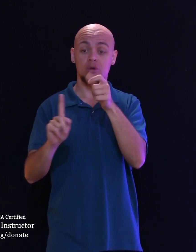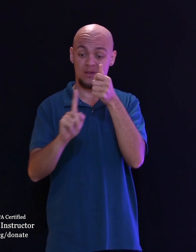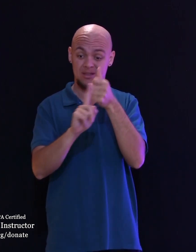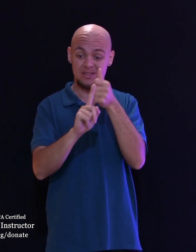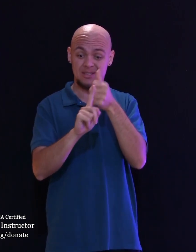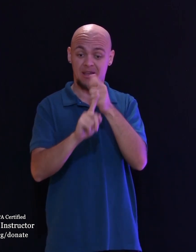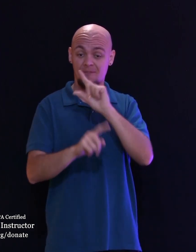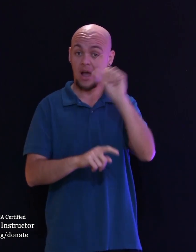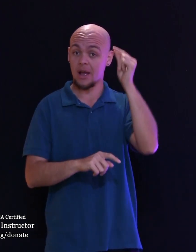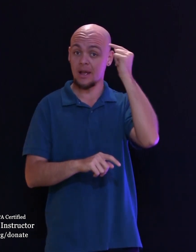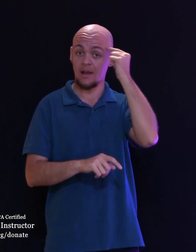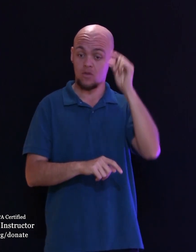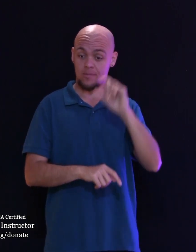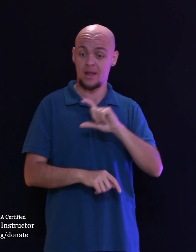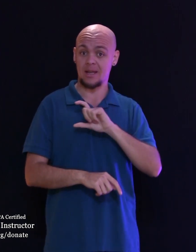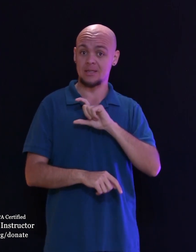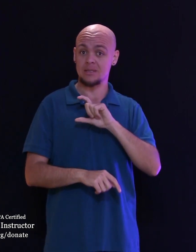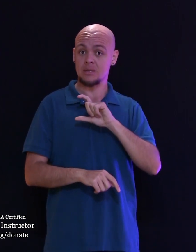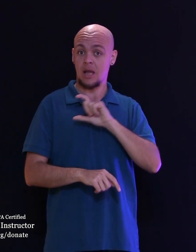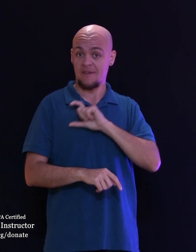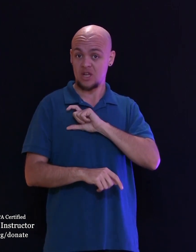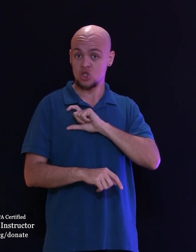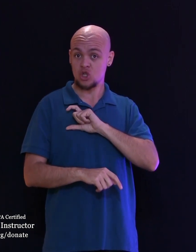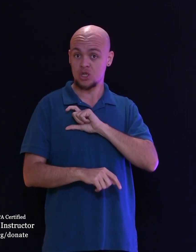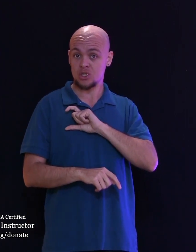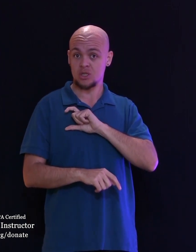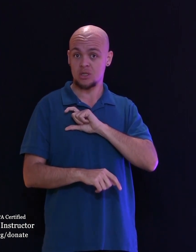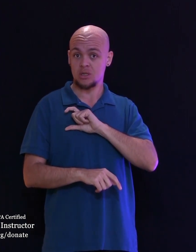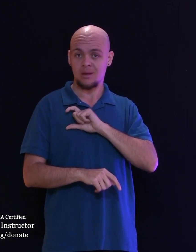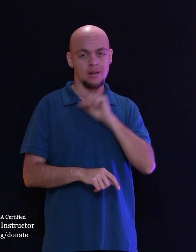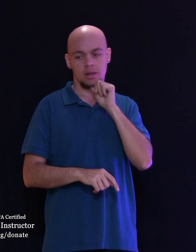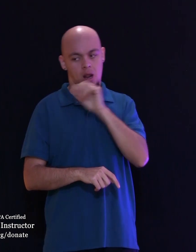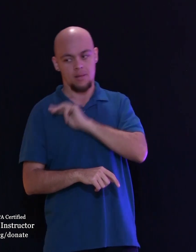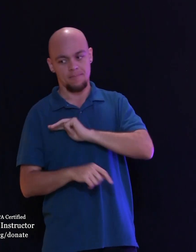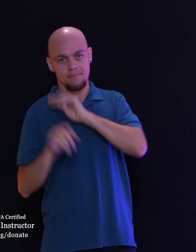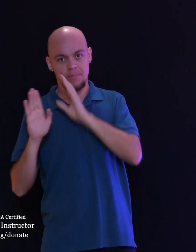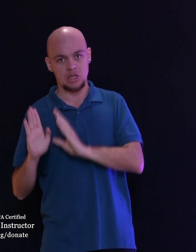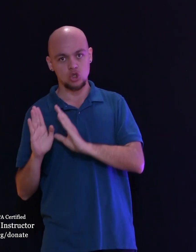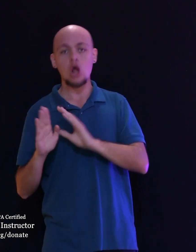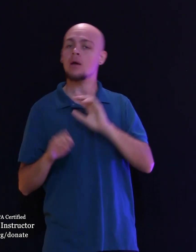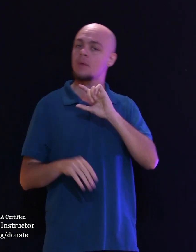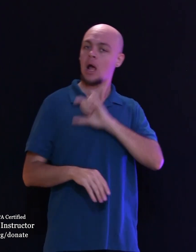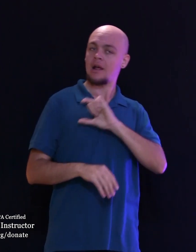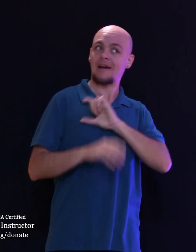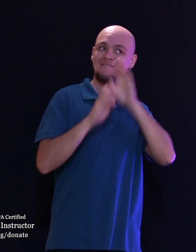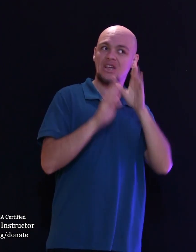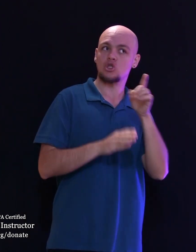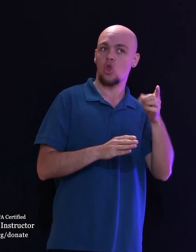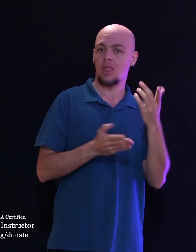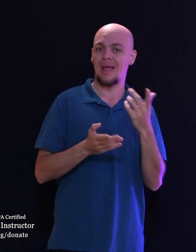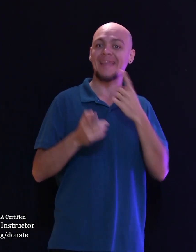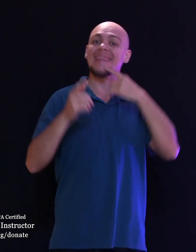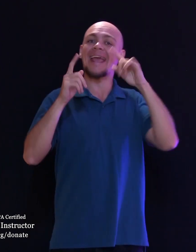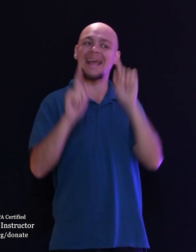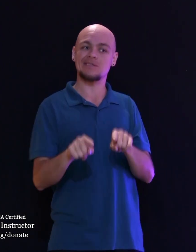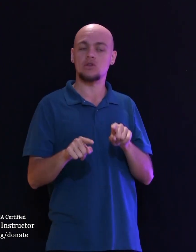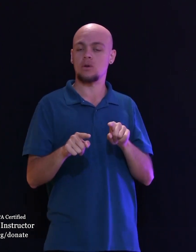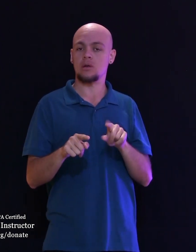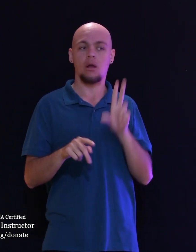government official, not a minister, a government official, and you can deny marriage licenses? And the answer is no.